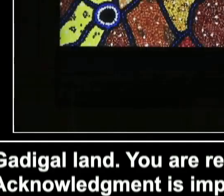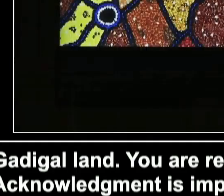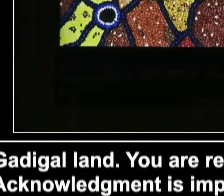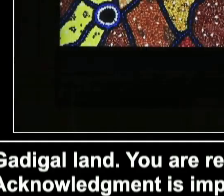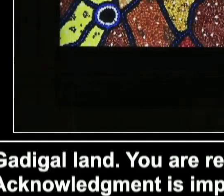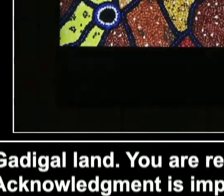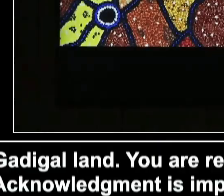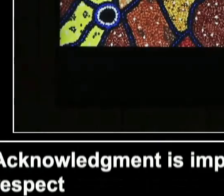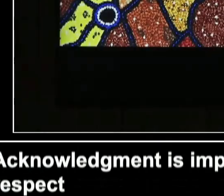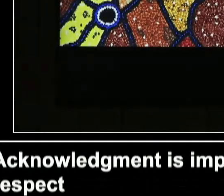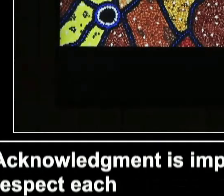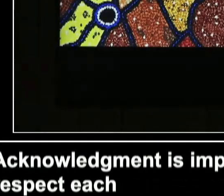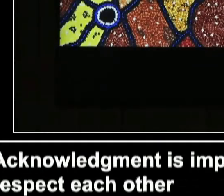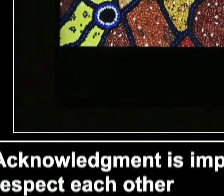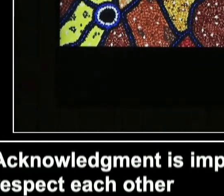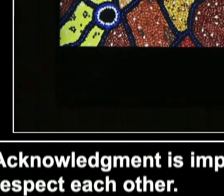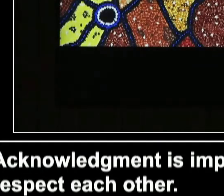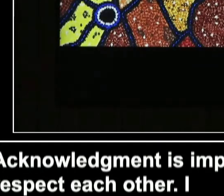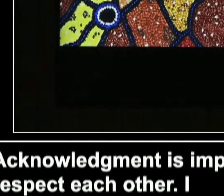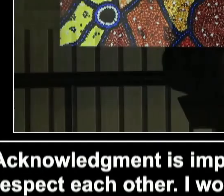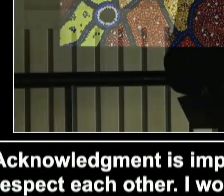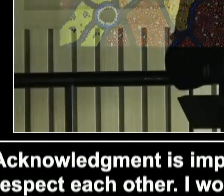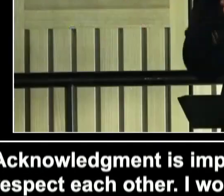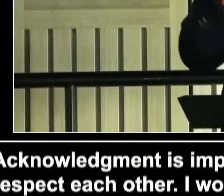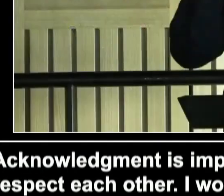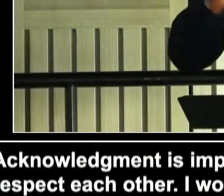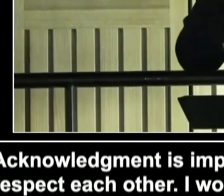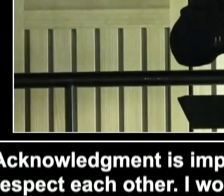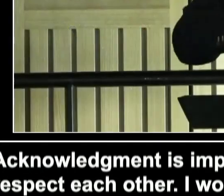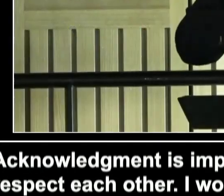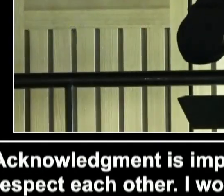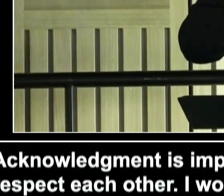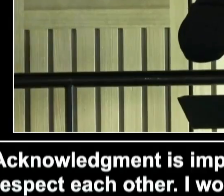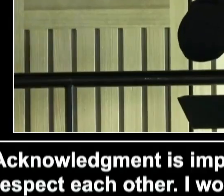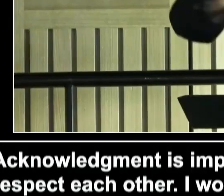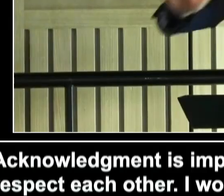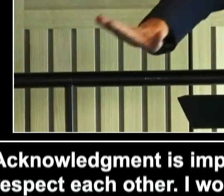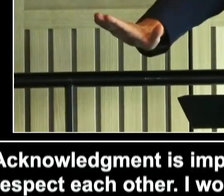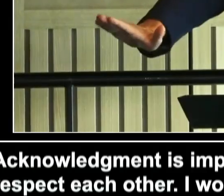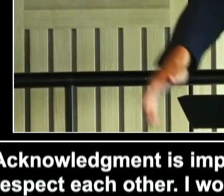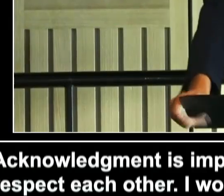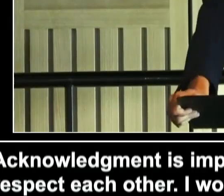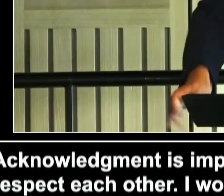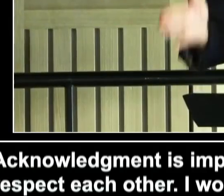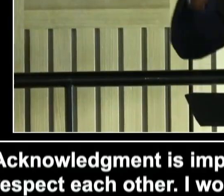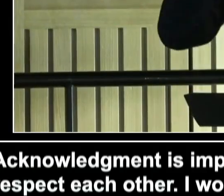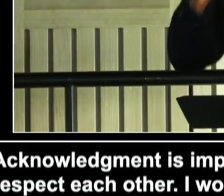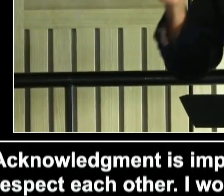I would like to say thank you to the staff for organising this event.